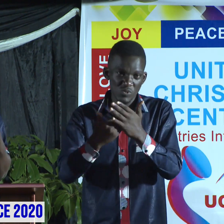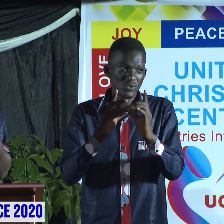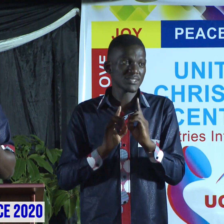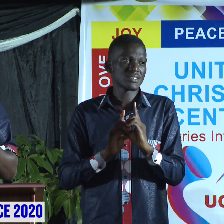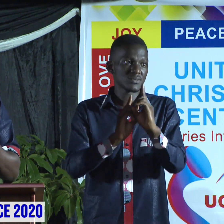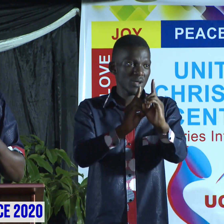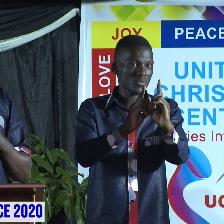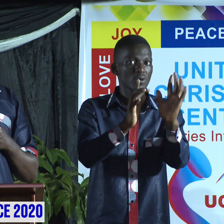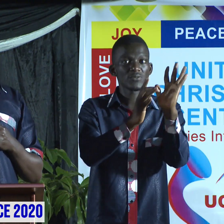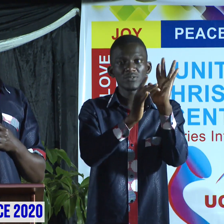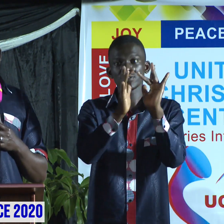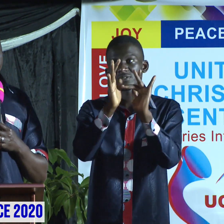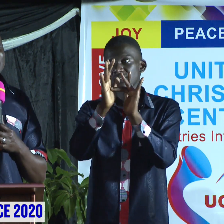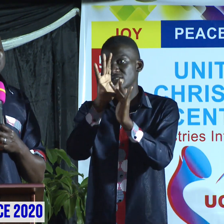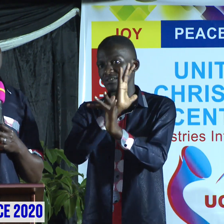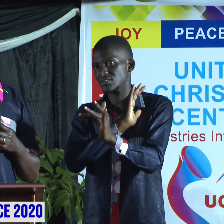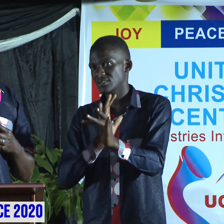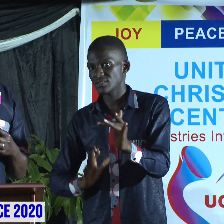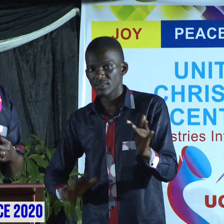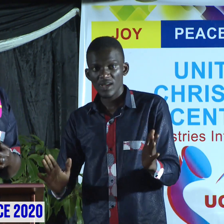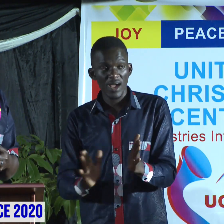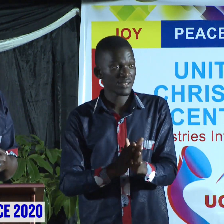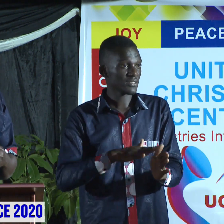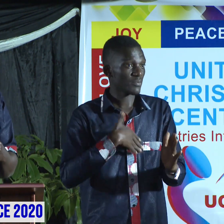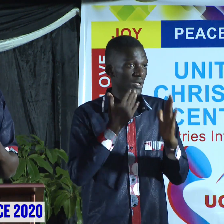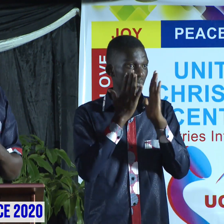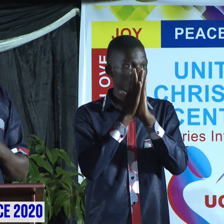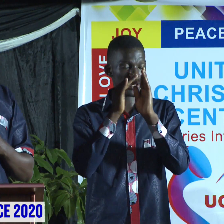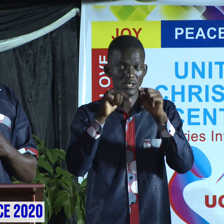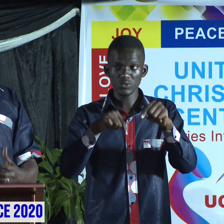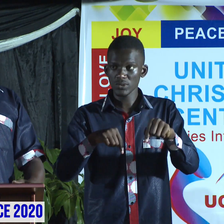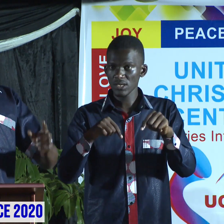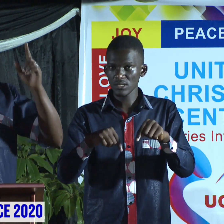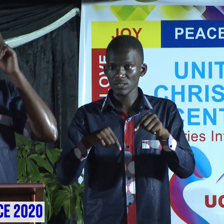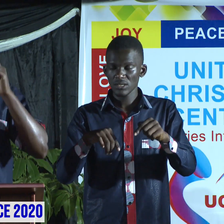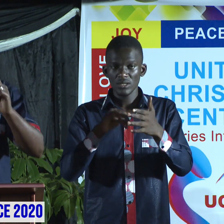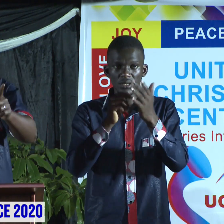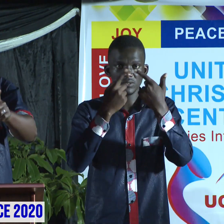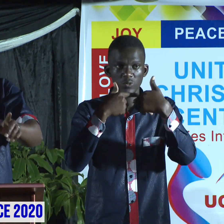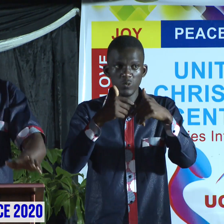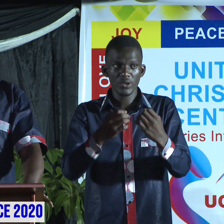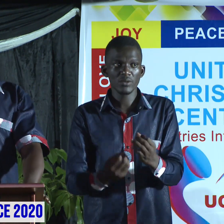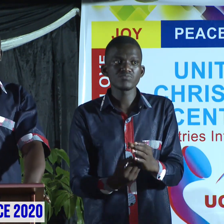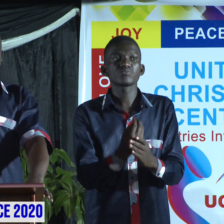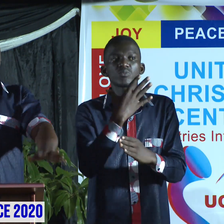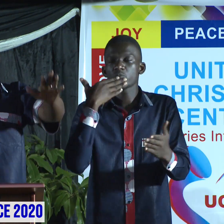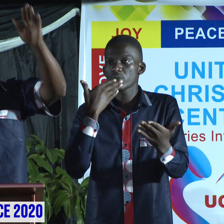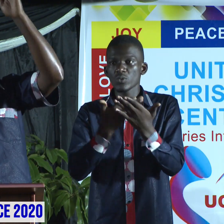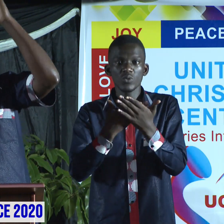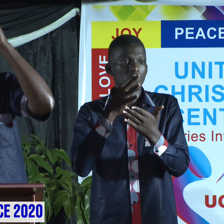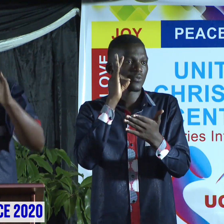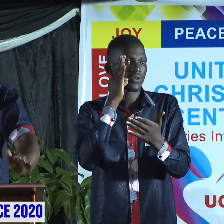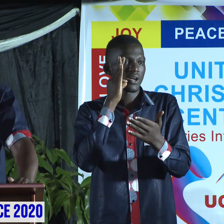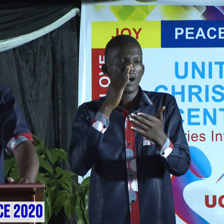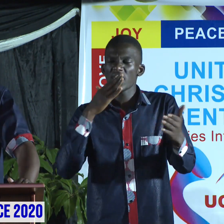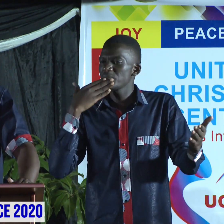Christ. Tufuka bayigirizwa balungi abamukama wafe Yesu. And it's my prayer tonight. Era sala yango lwalero. That we bear good fruit. Tubale bibale birungi. That we become